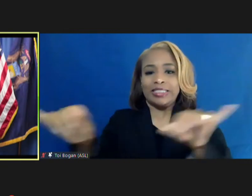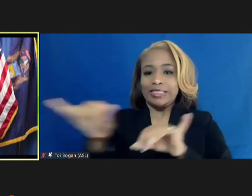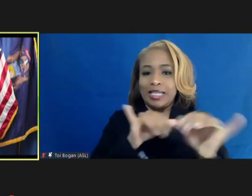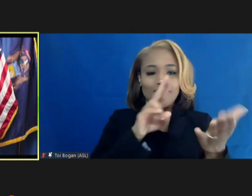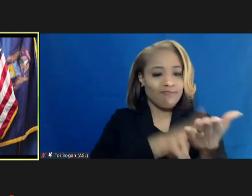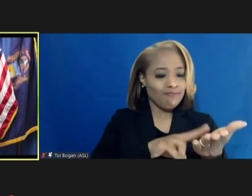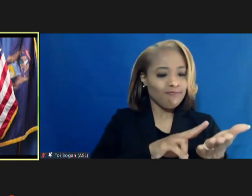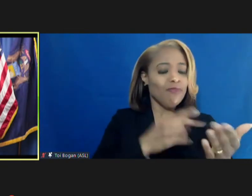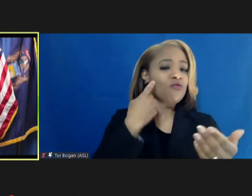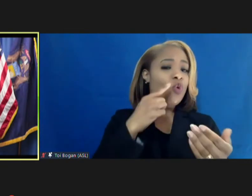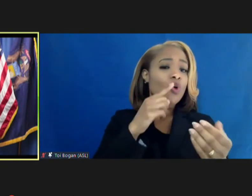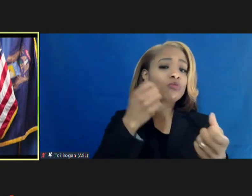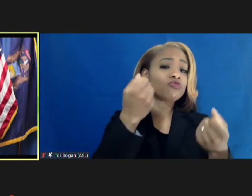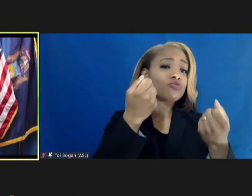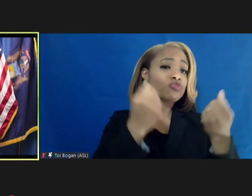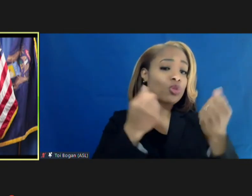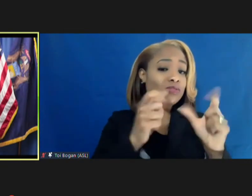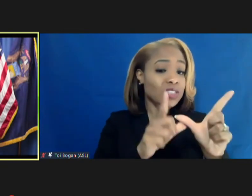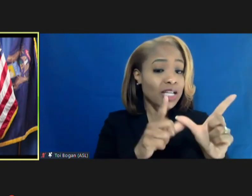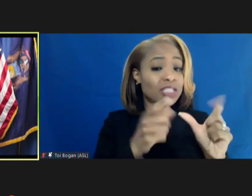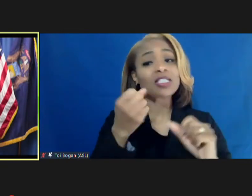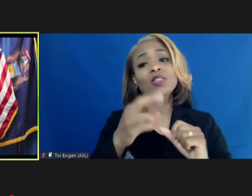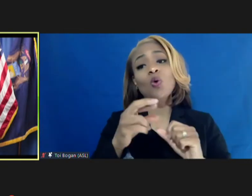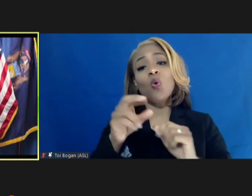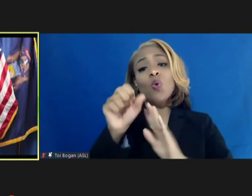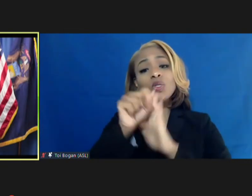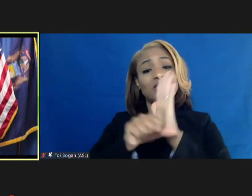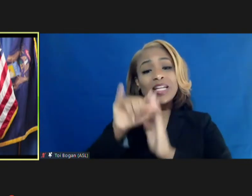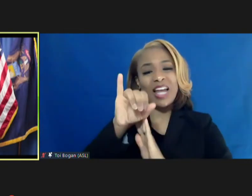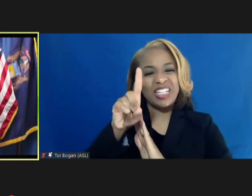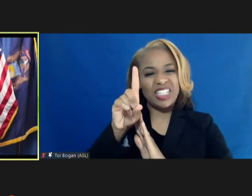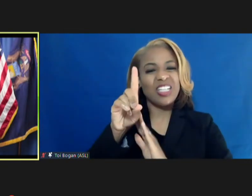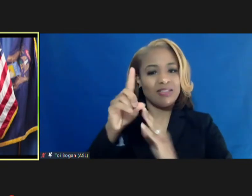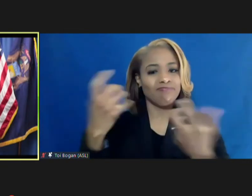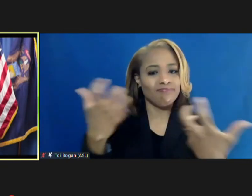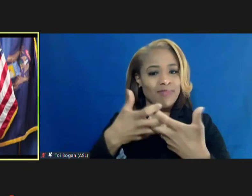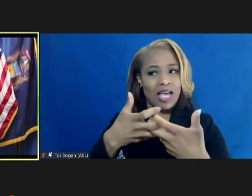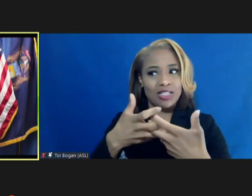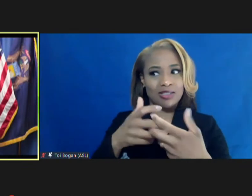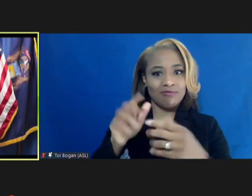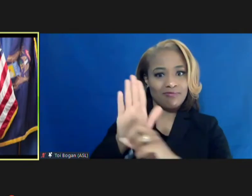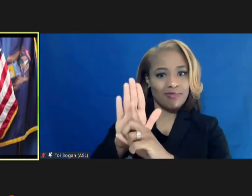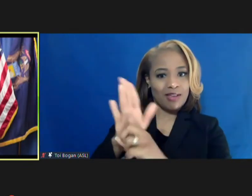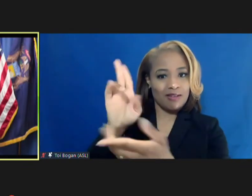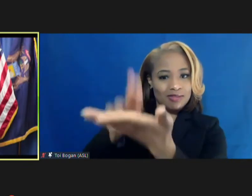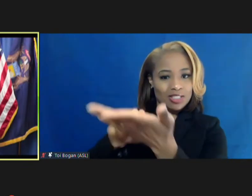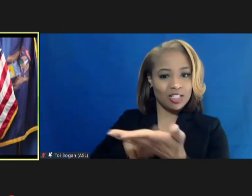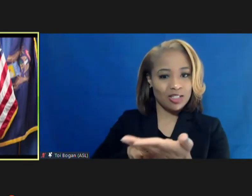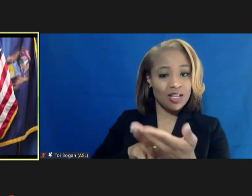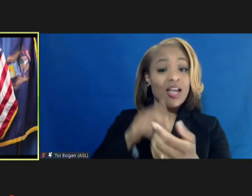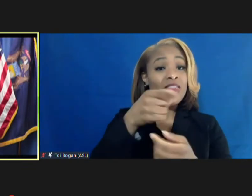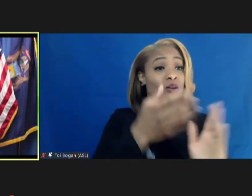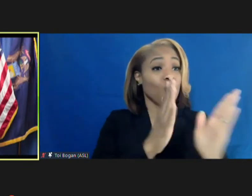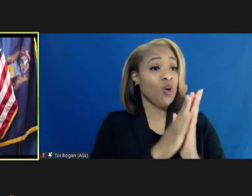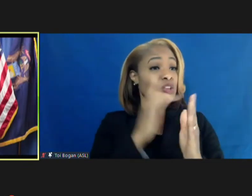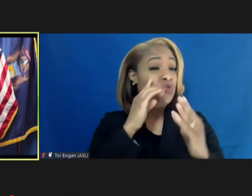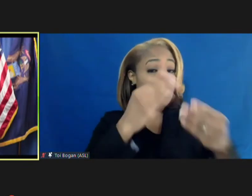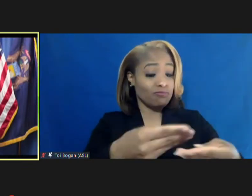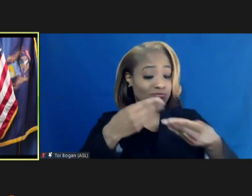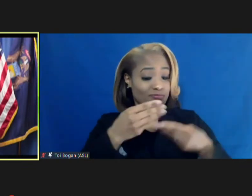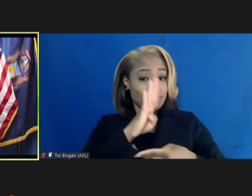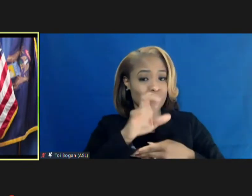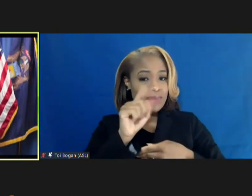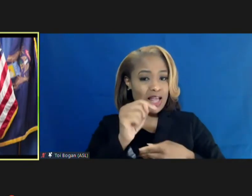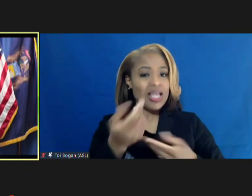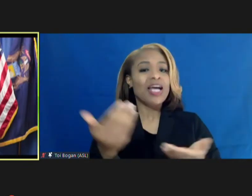may have on their driver's license or state ID. So it's their signature. And then when they request to get a ballot, they again must